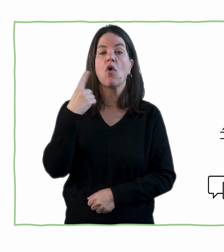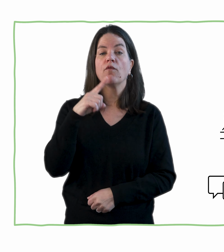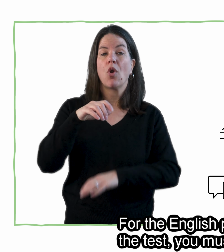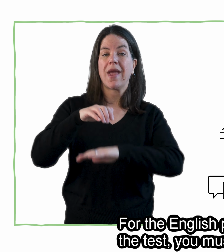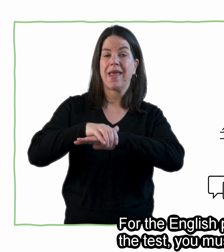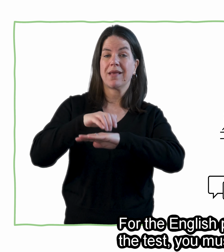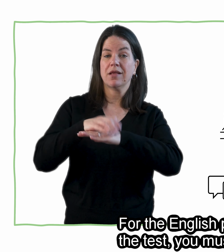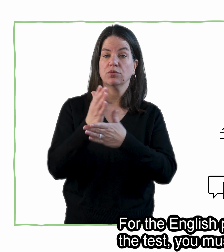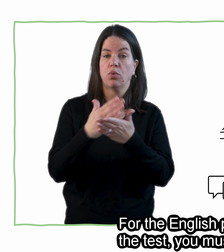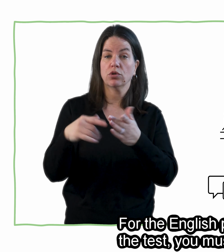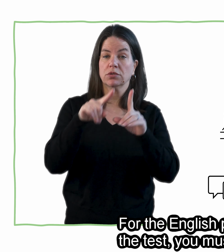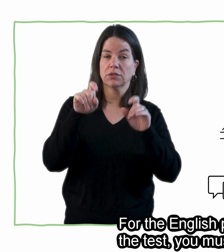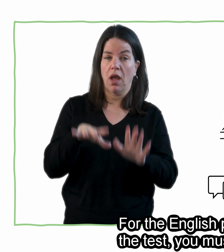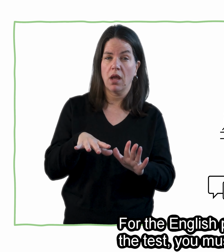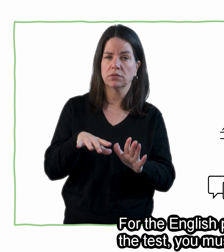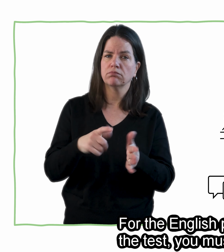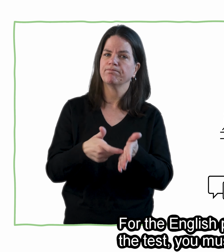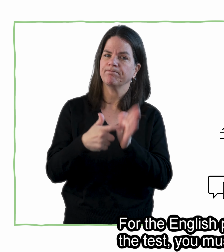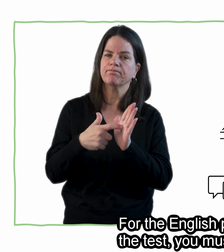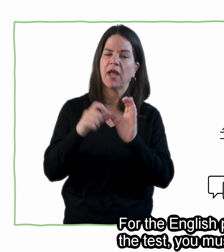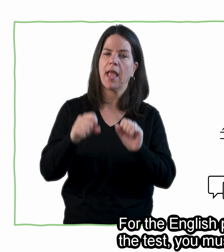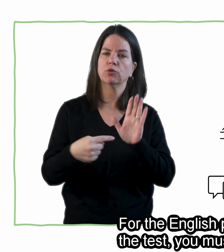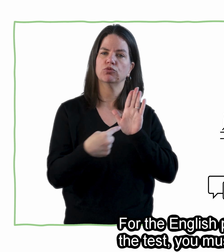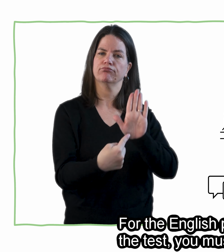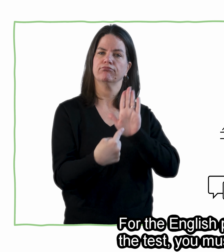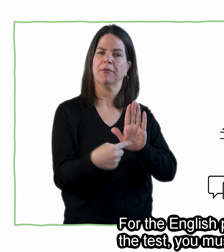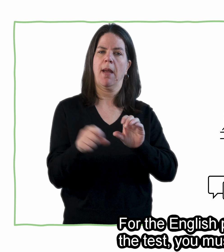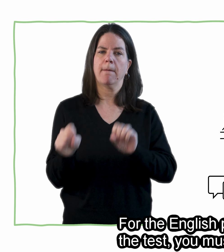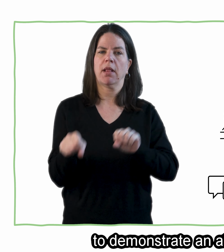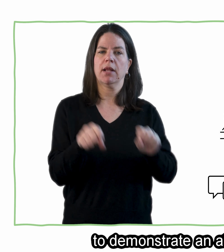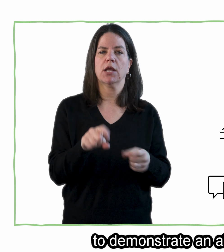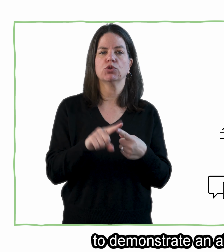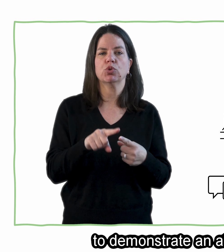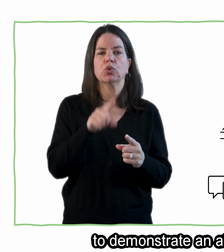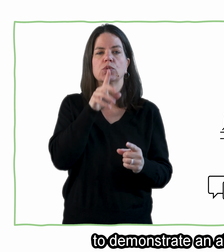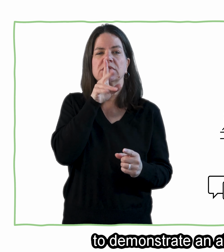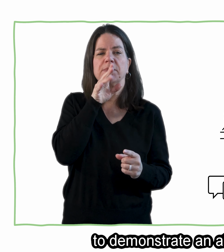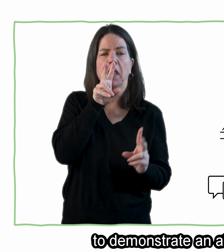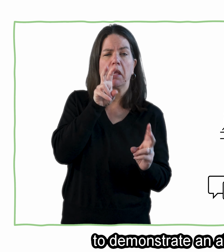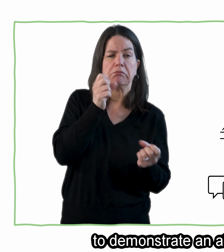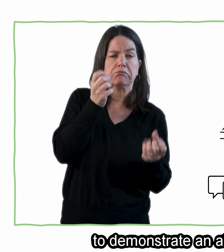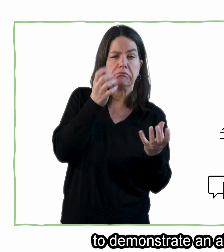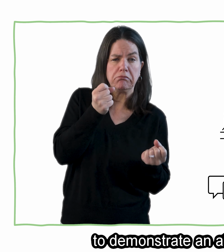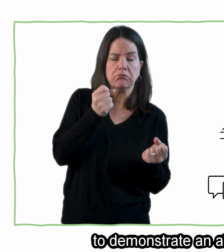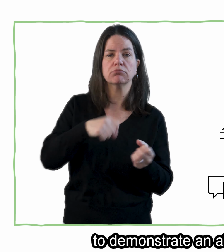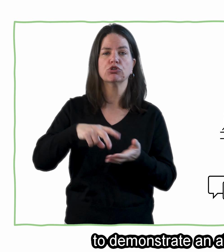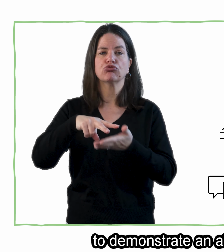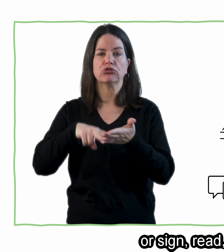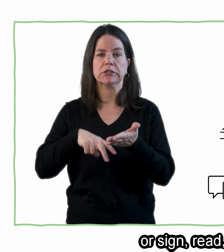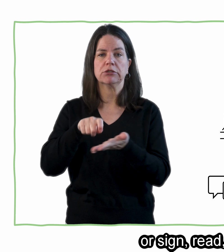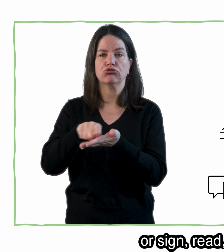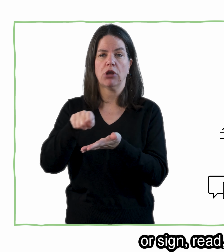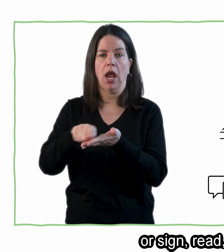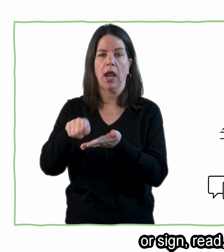For the English portion of the test, you must be able to demonstrate an ability to speak or sign,